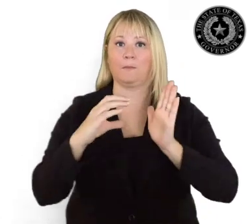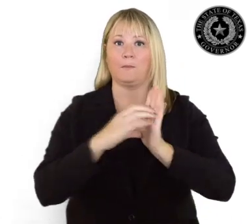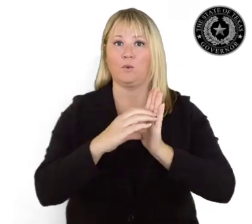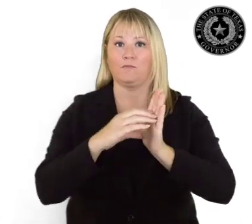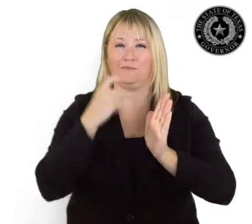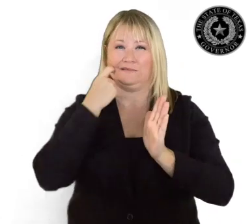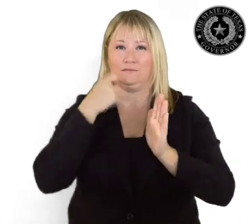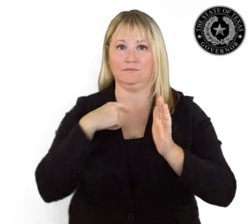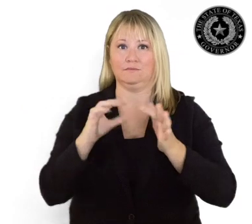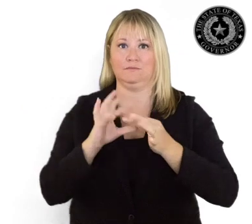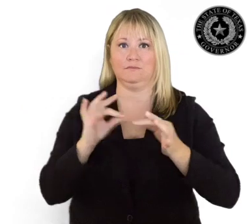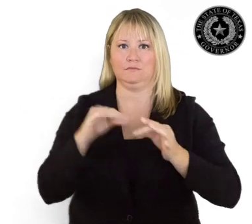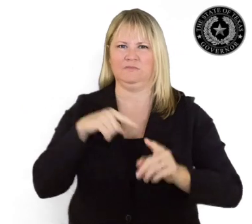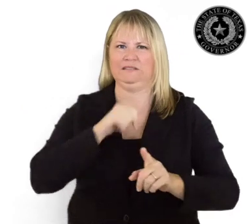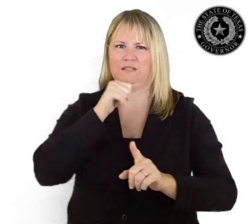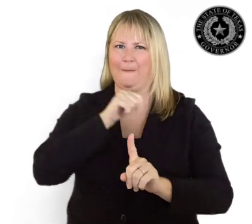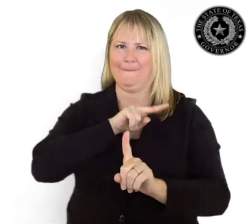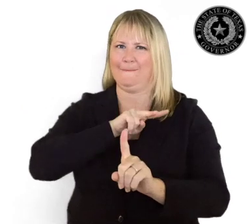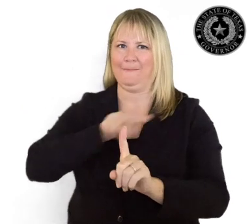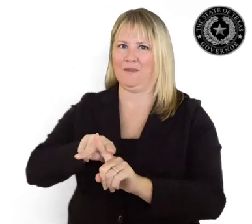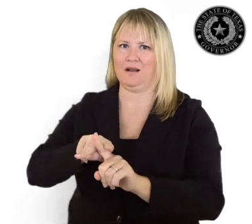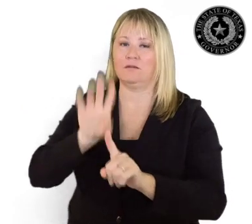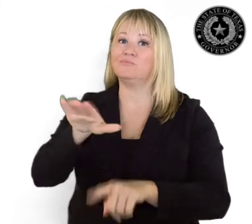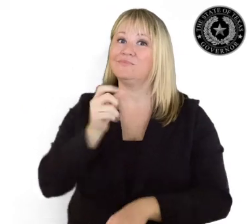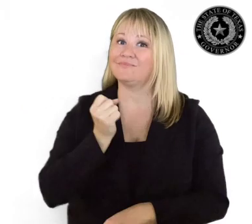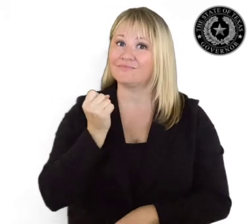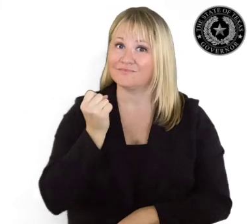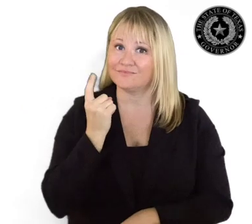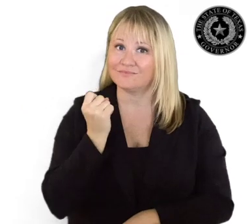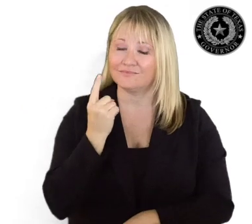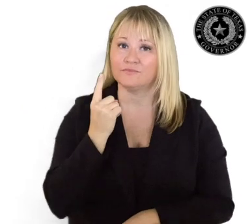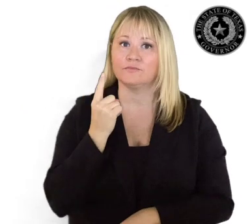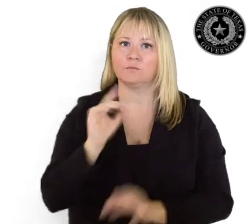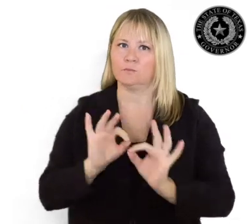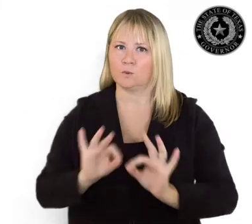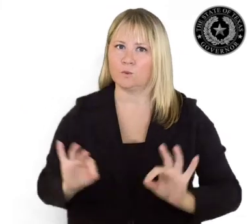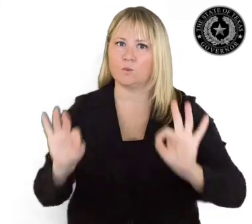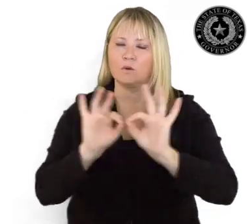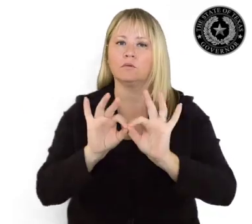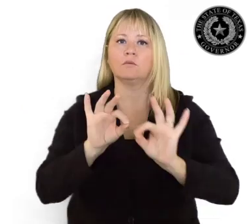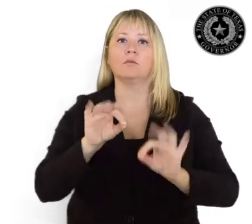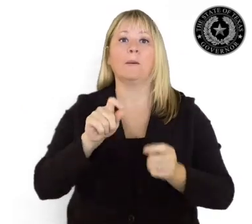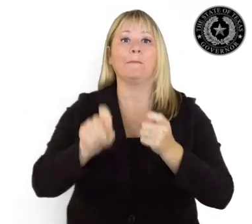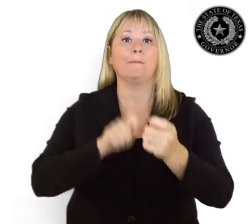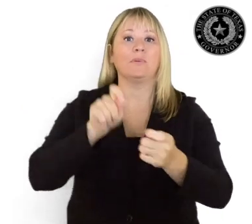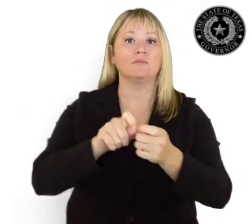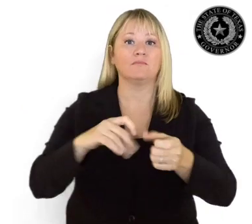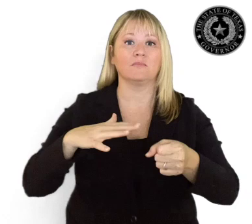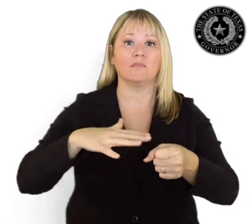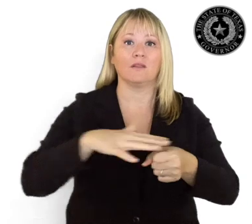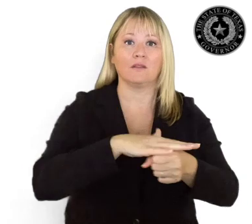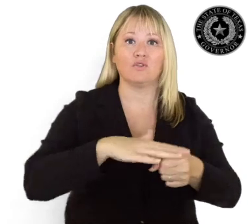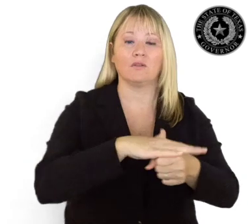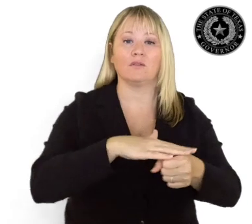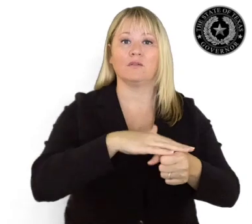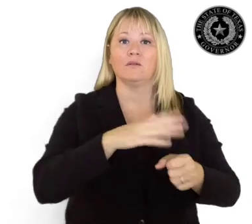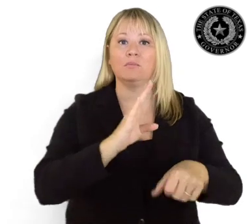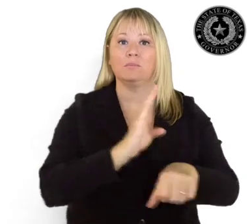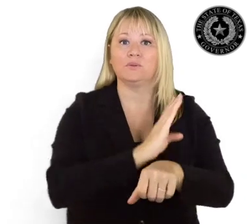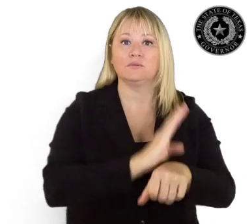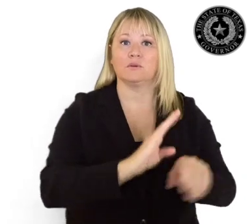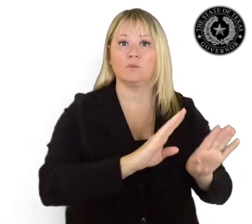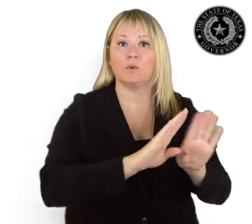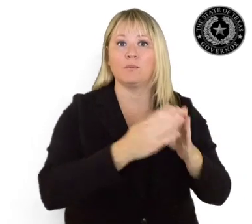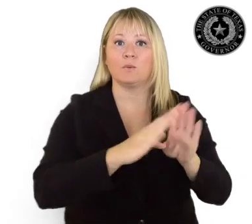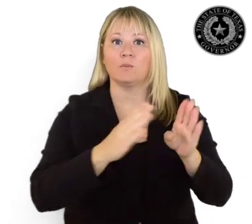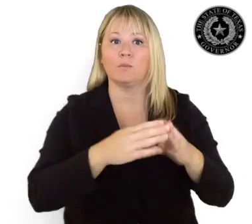This paragraph does not apply, however, to business establishments located in a county that has filed with DSHS